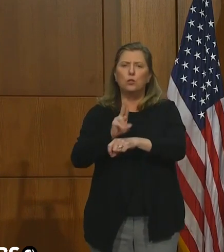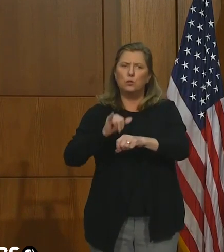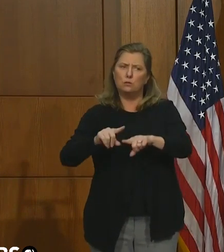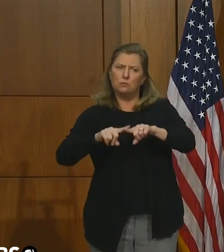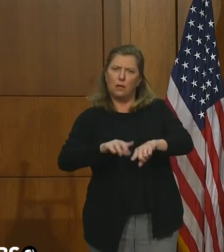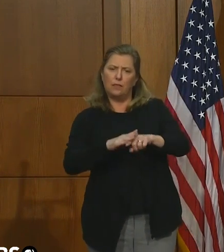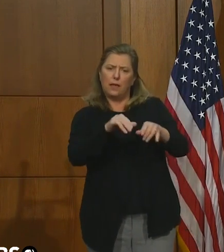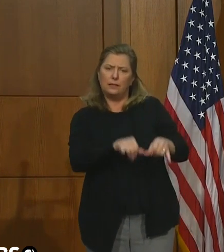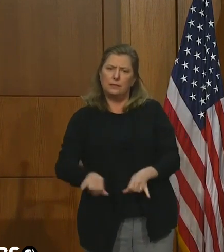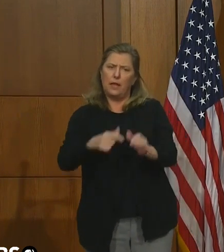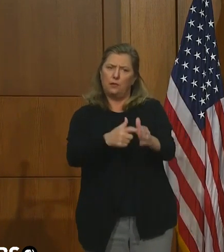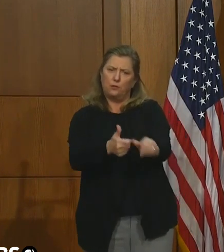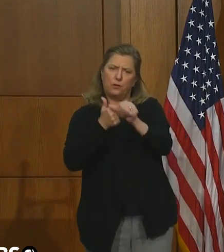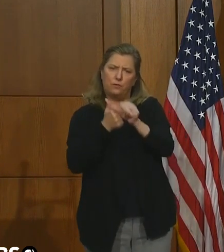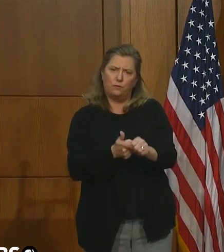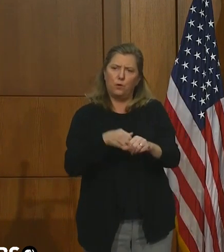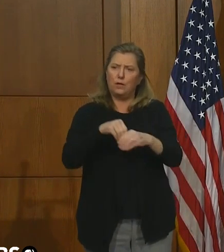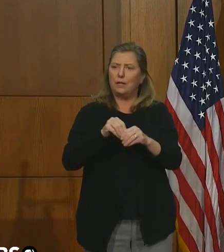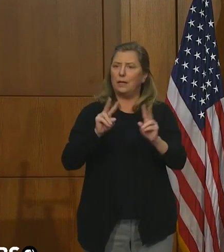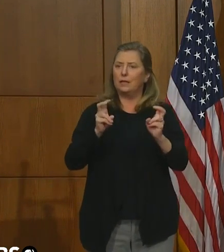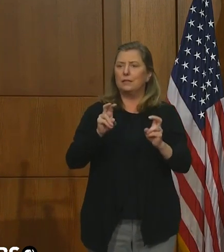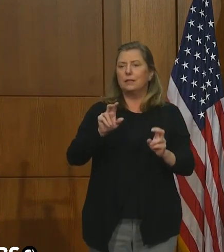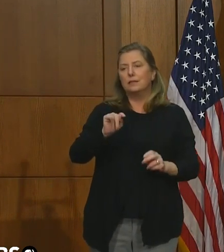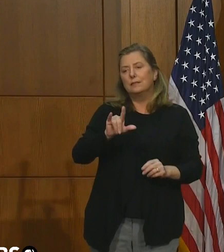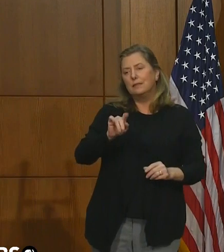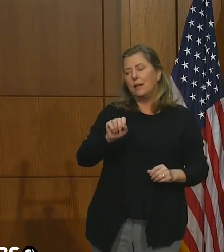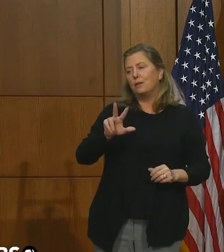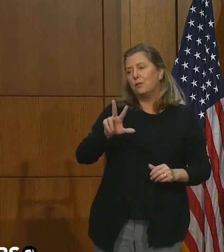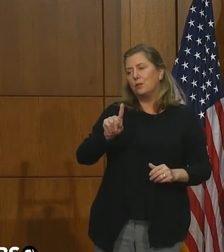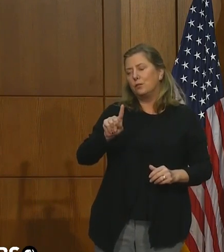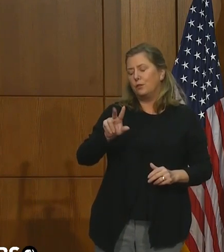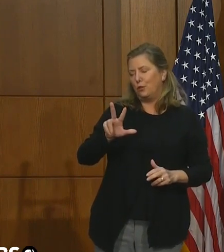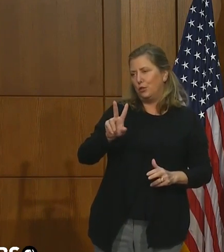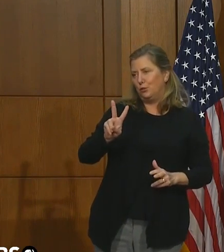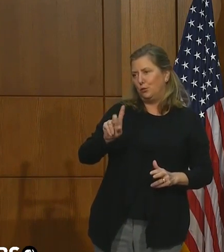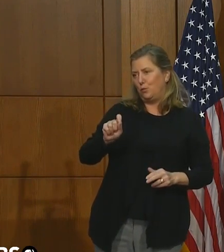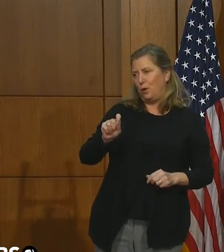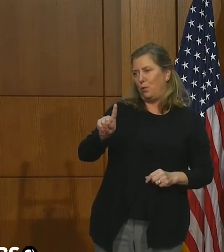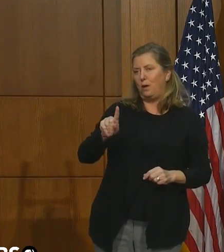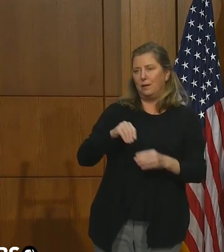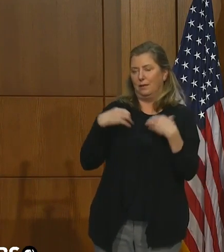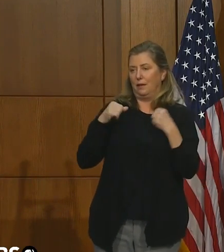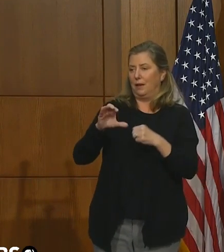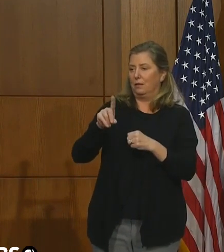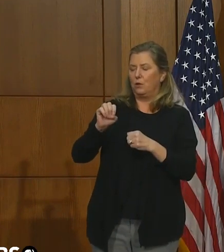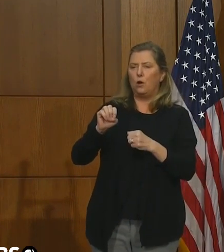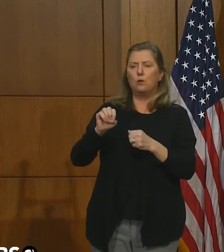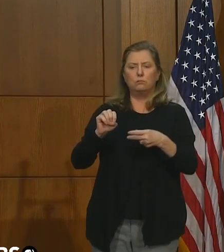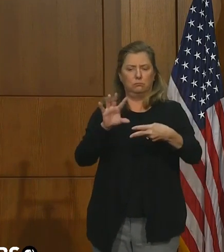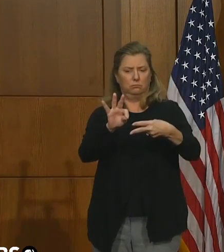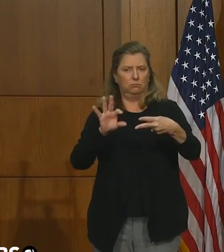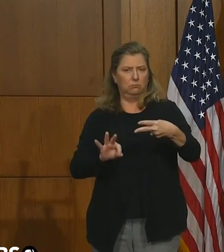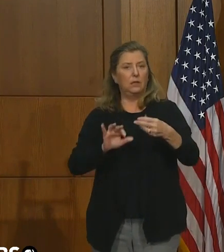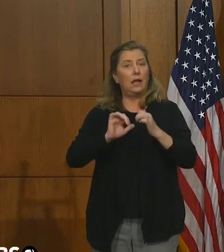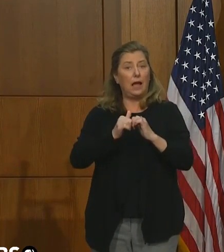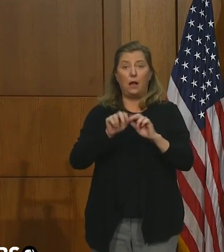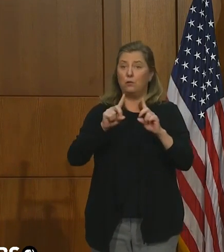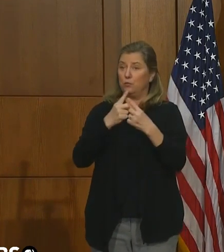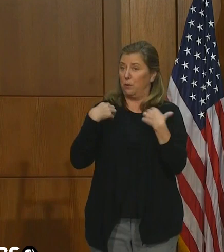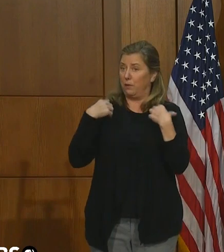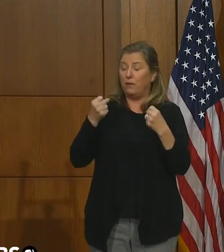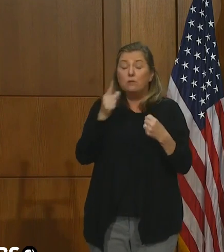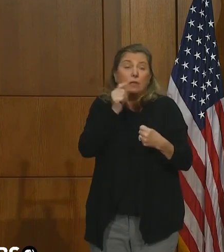standard enforcement mechanism in Title 32.1 in the Health Code, provides two avenues by which the Department of